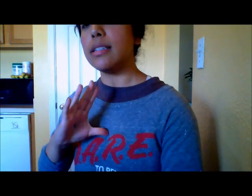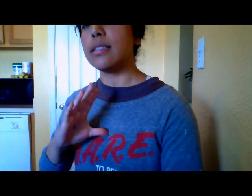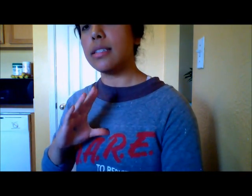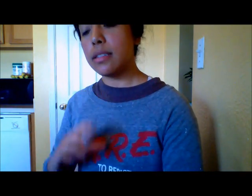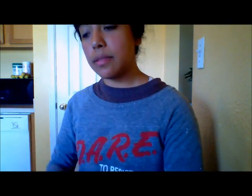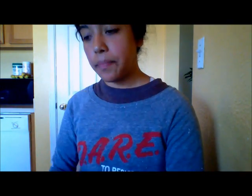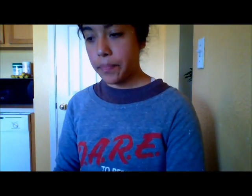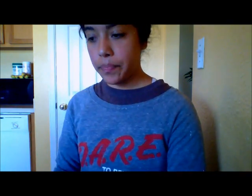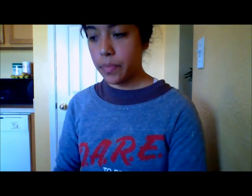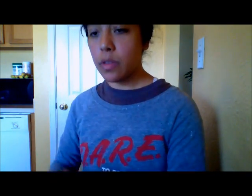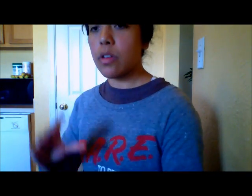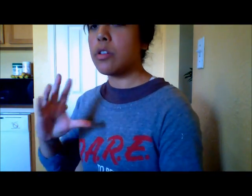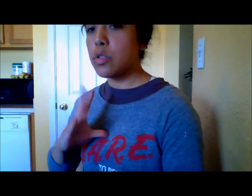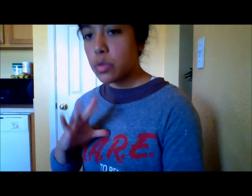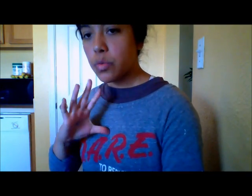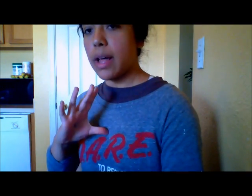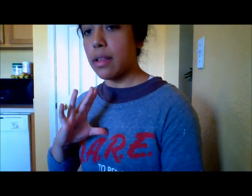Neat. Swell.